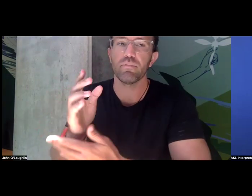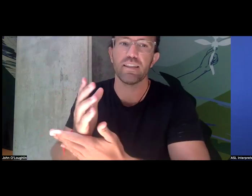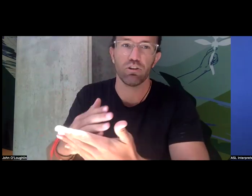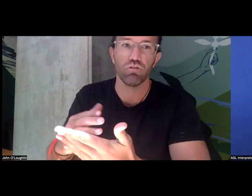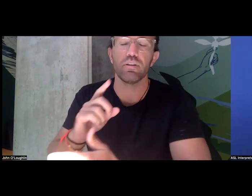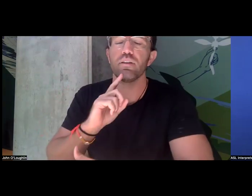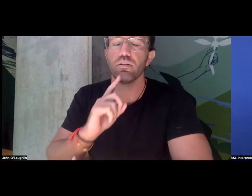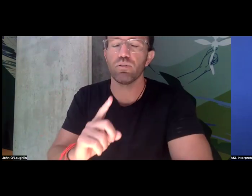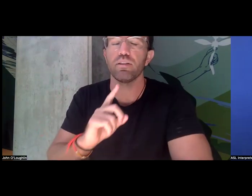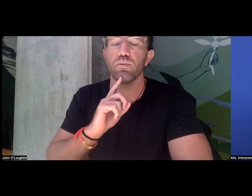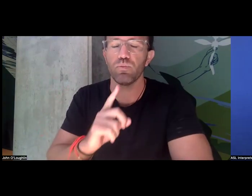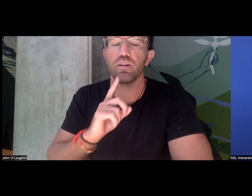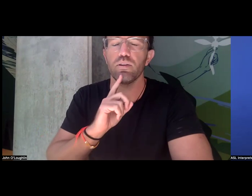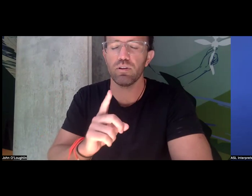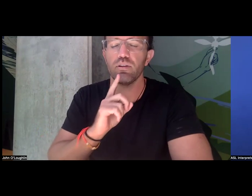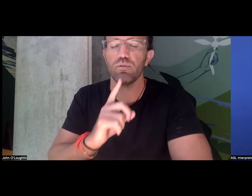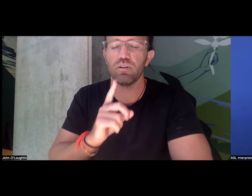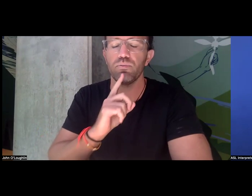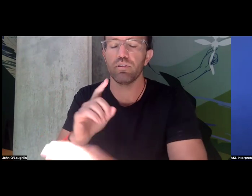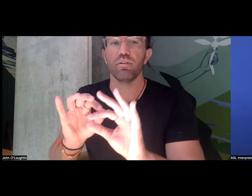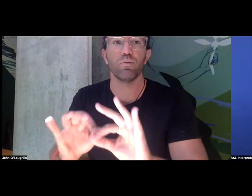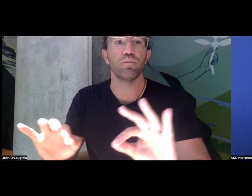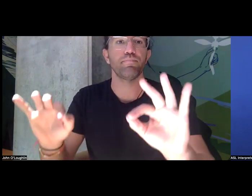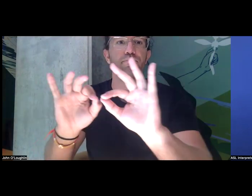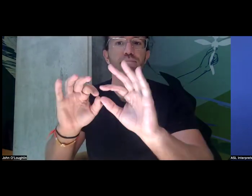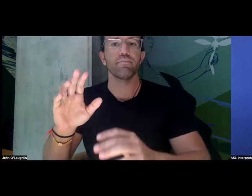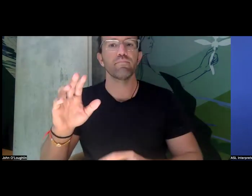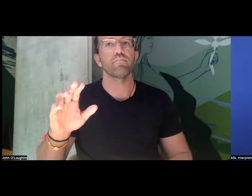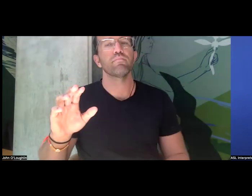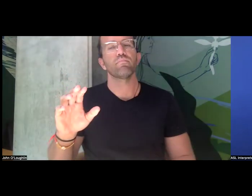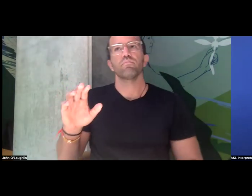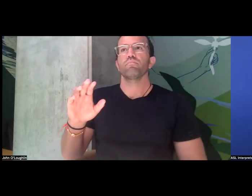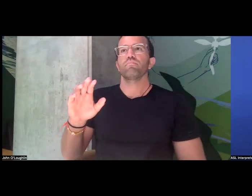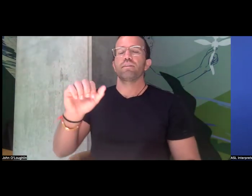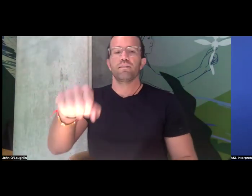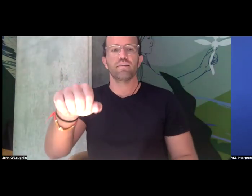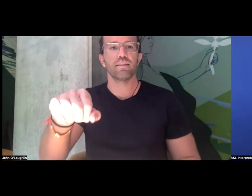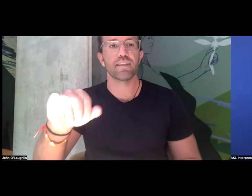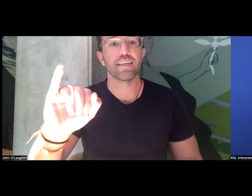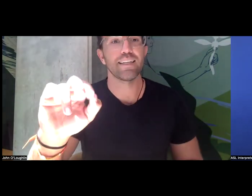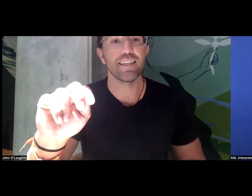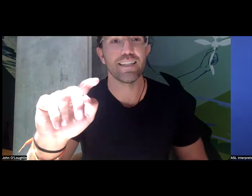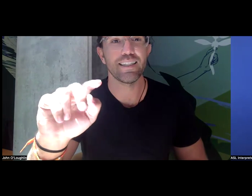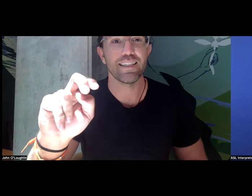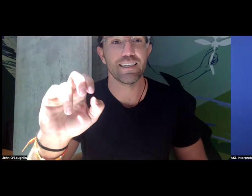That is a specific unit or section, I should say, that's really, really, really critical.